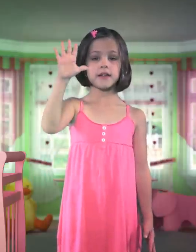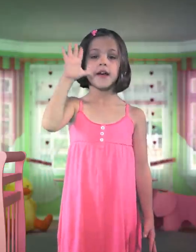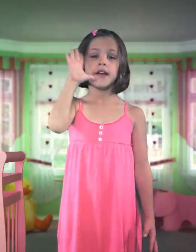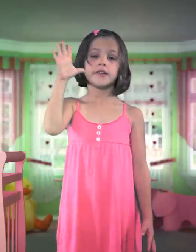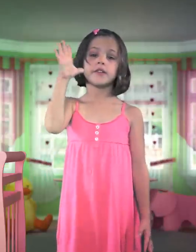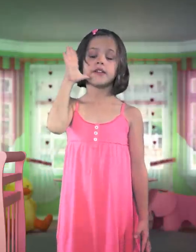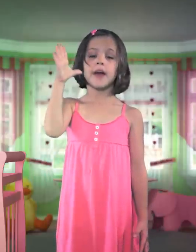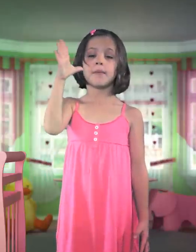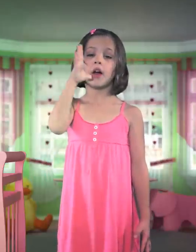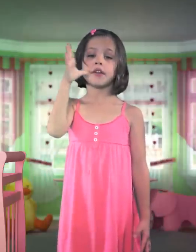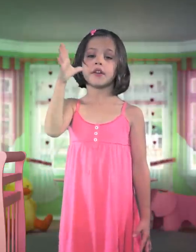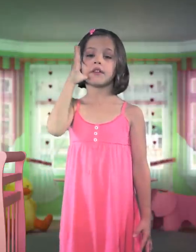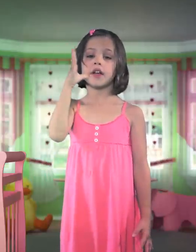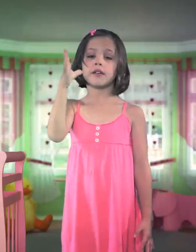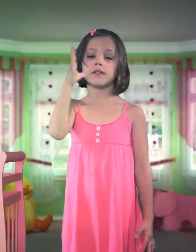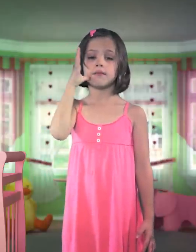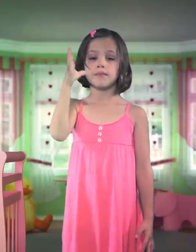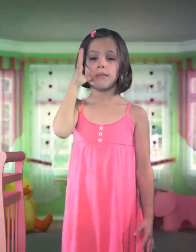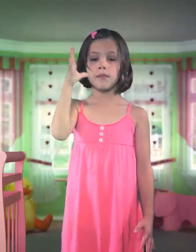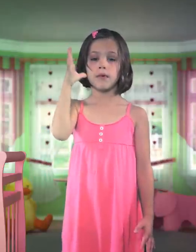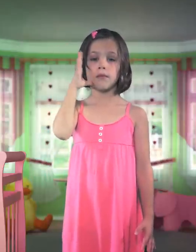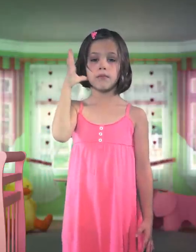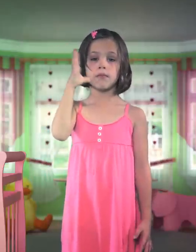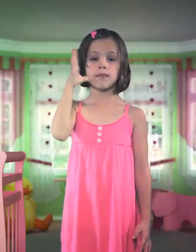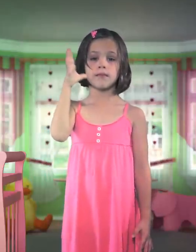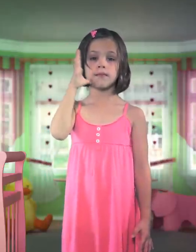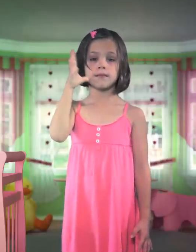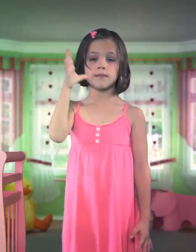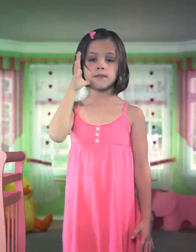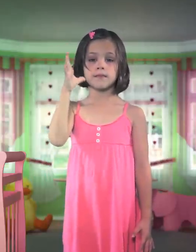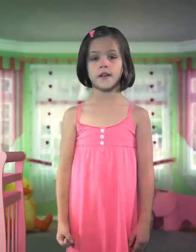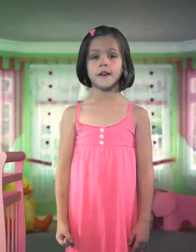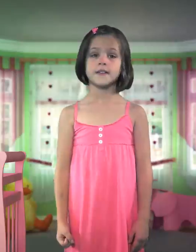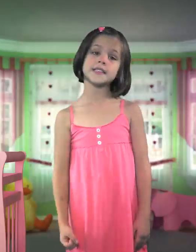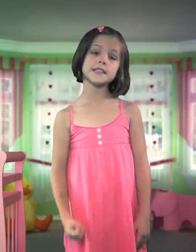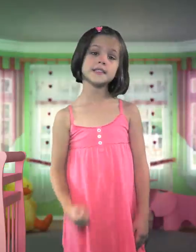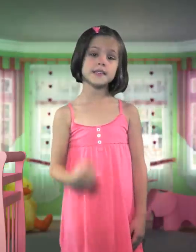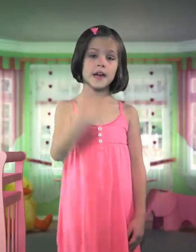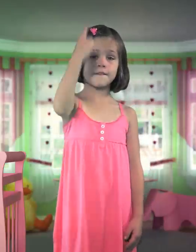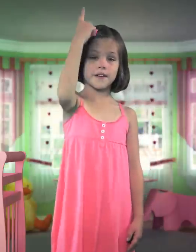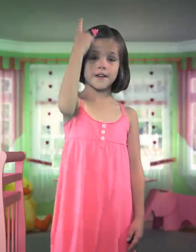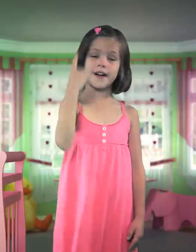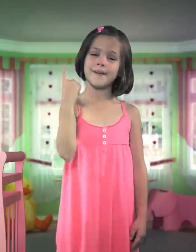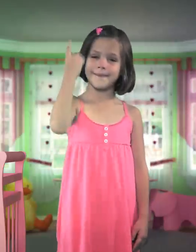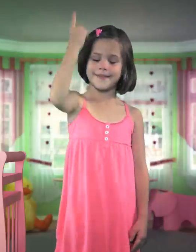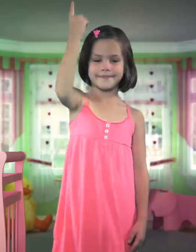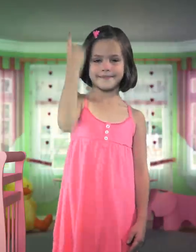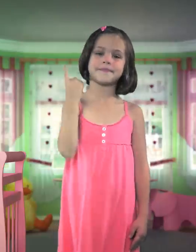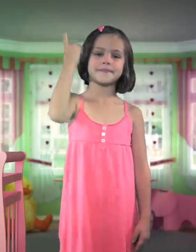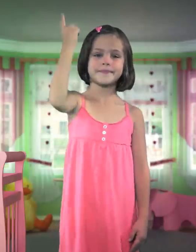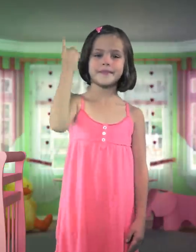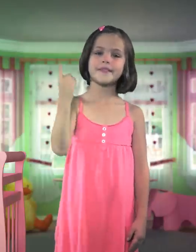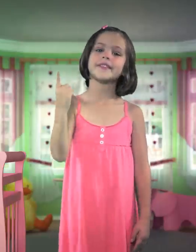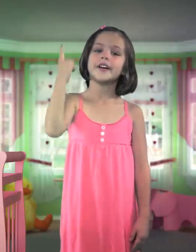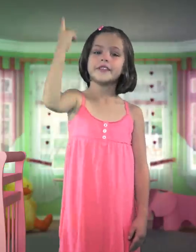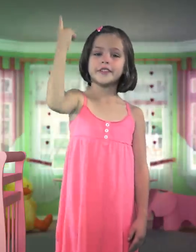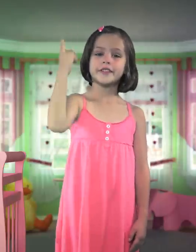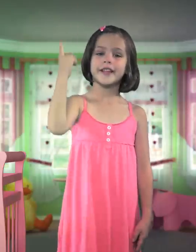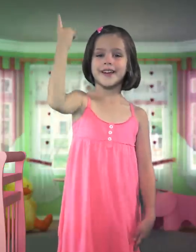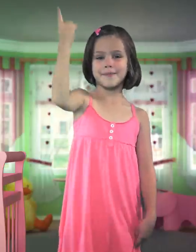and you just tap it on your chin. Mom. This is the sign for up. Just like you're